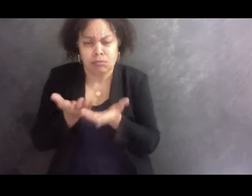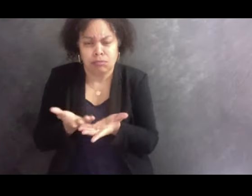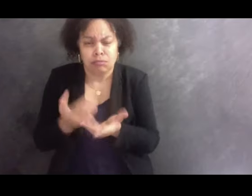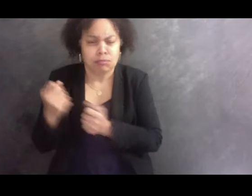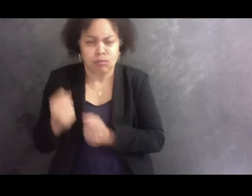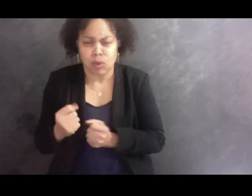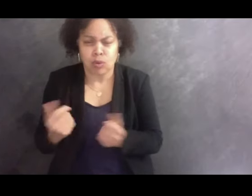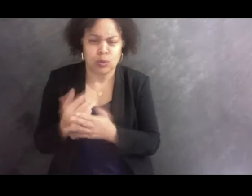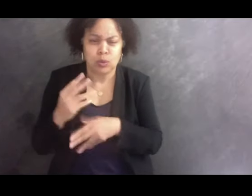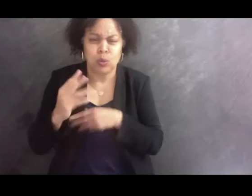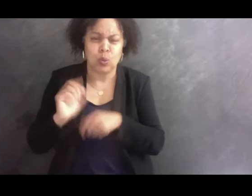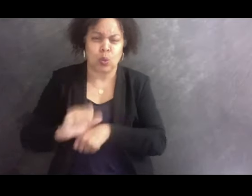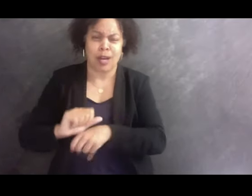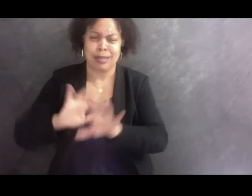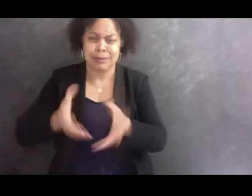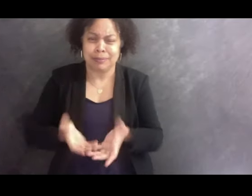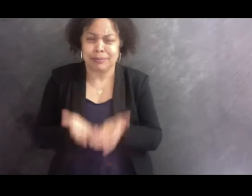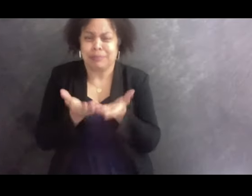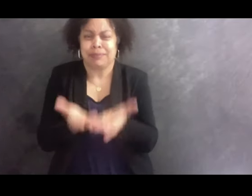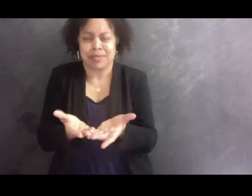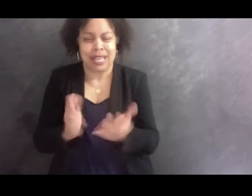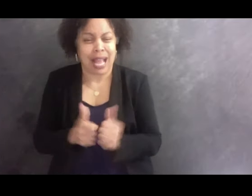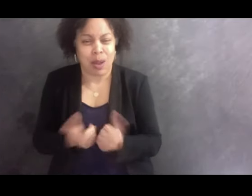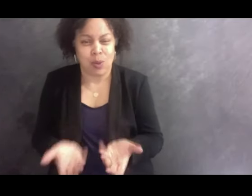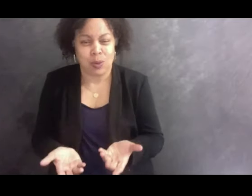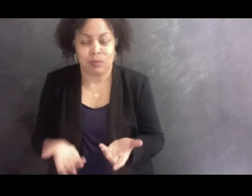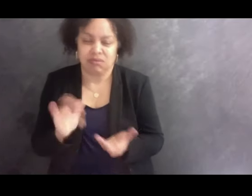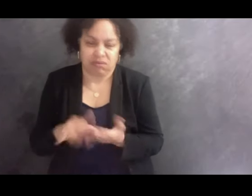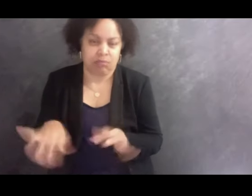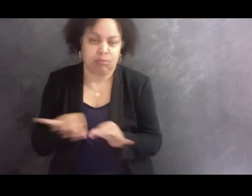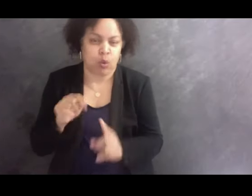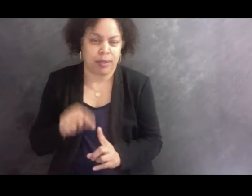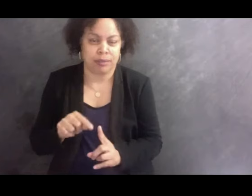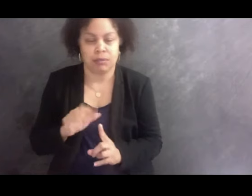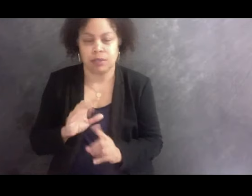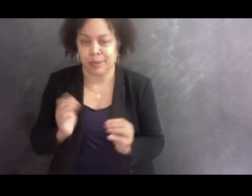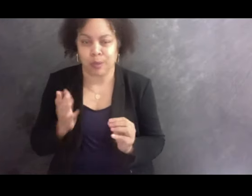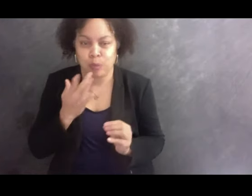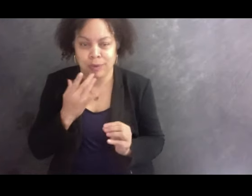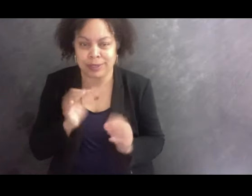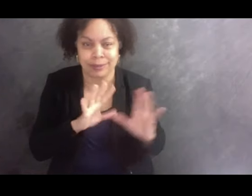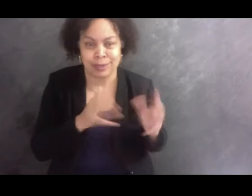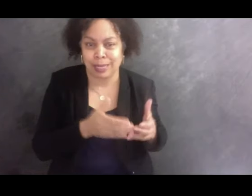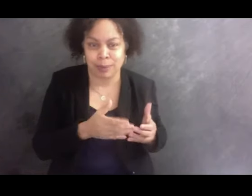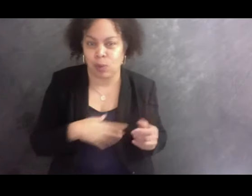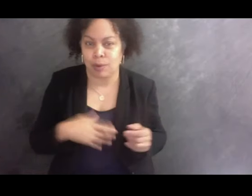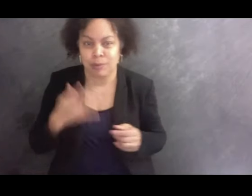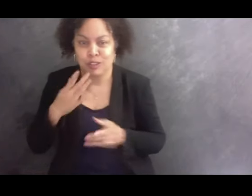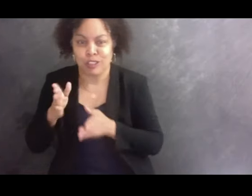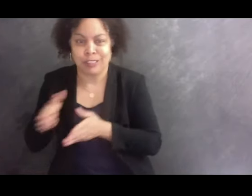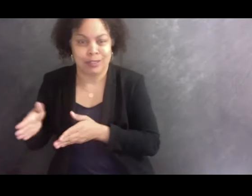in the world. That's the thing that matters most, and we don't have a preference of whether you're applying as a collaboration or an individual.